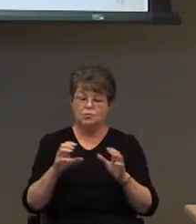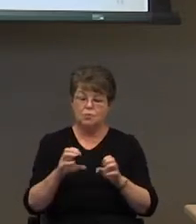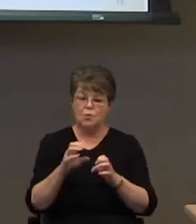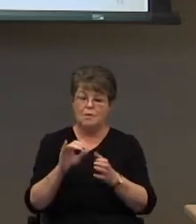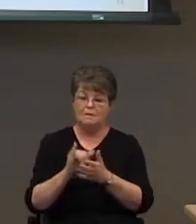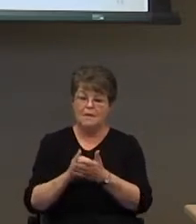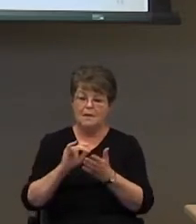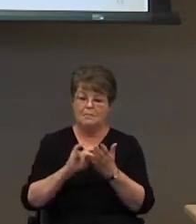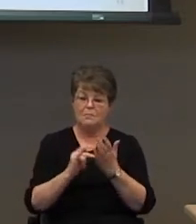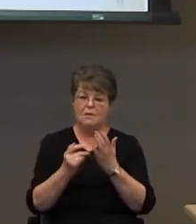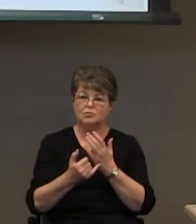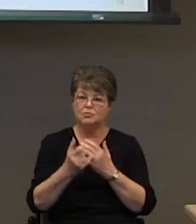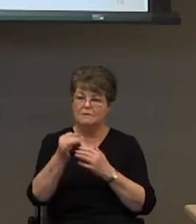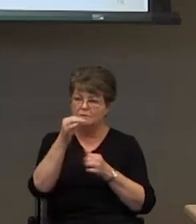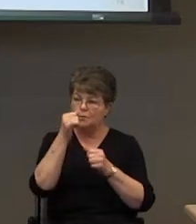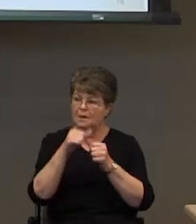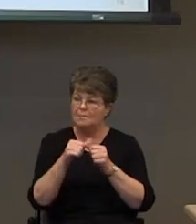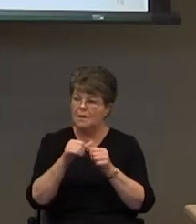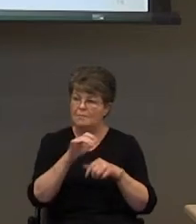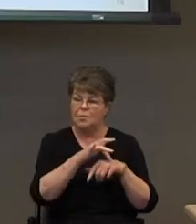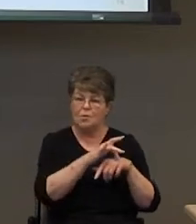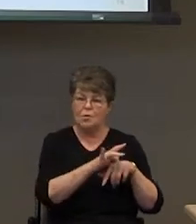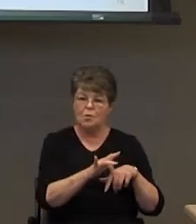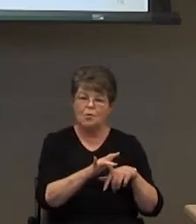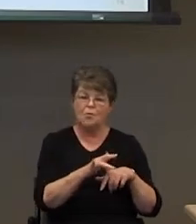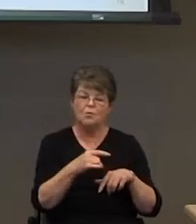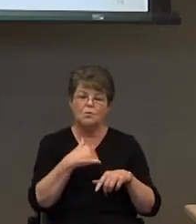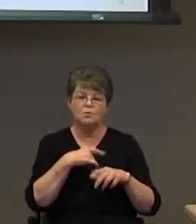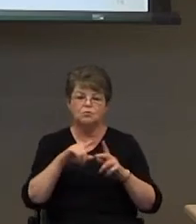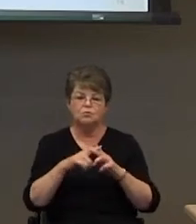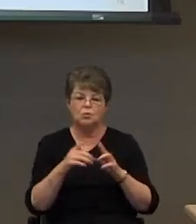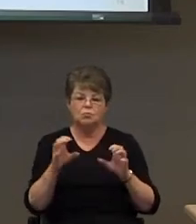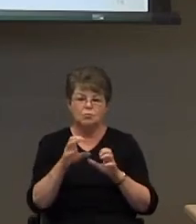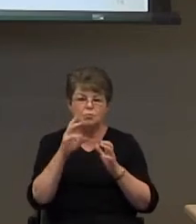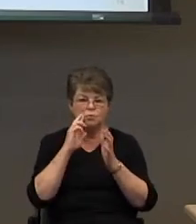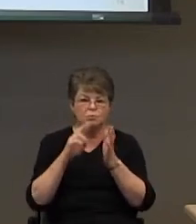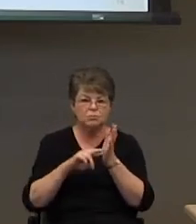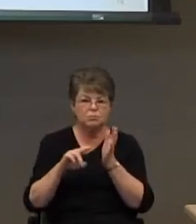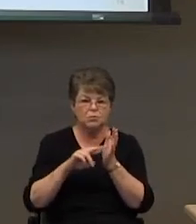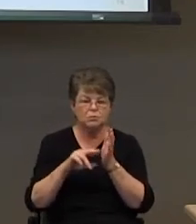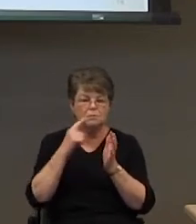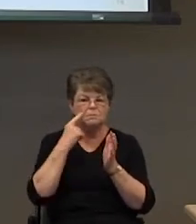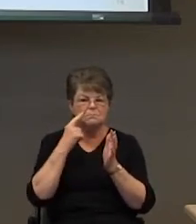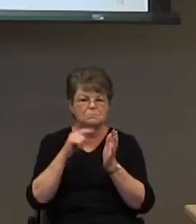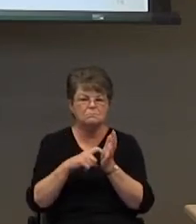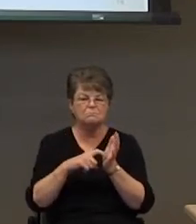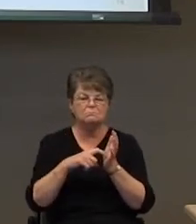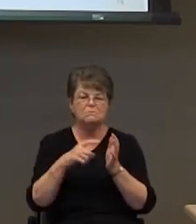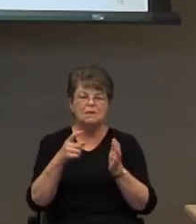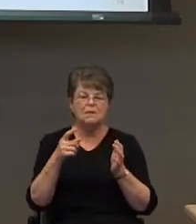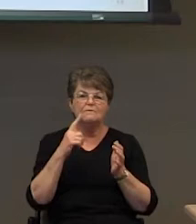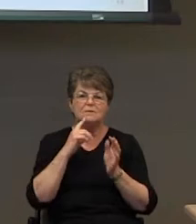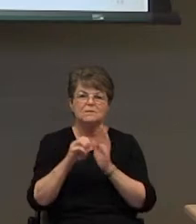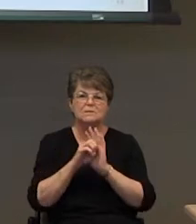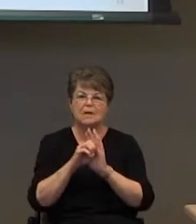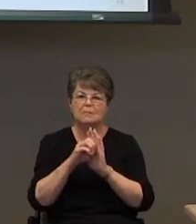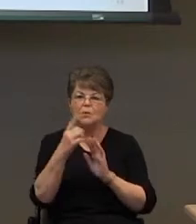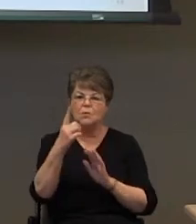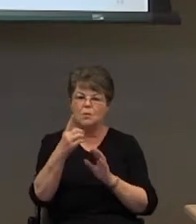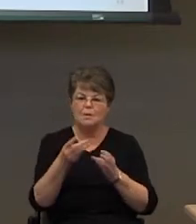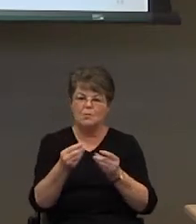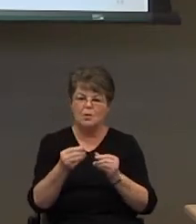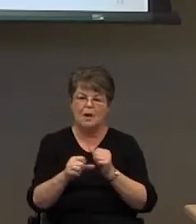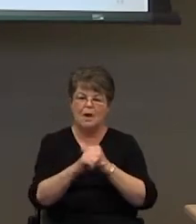and if you remember Lauren from earlier on the project, Lauren and I started doing our research, we recognized the fact that there's, for example, one property